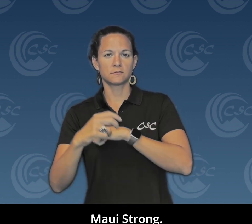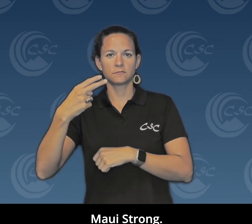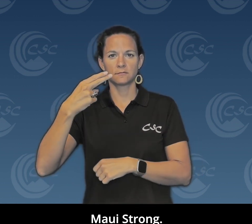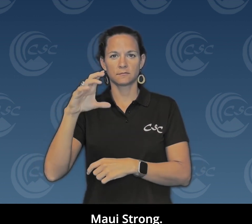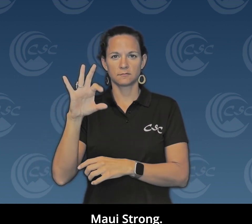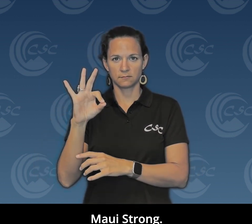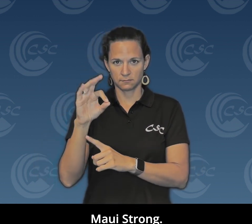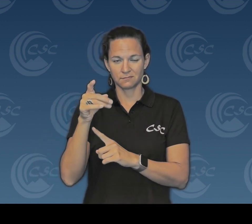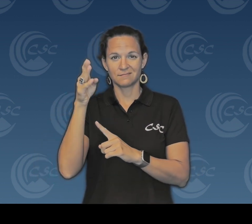HCF/Maui Strong.